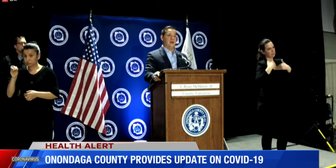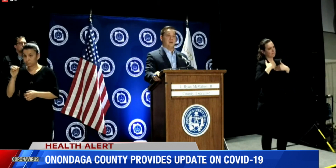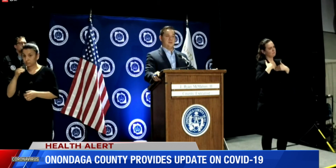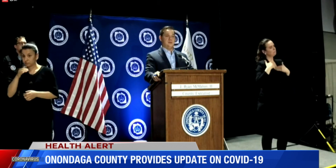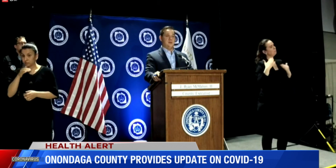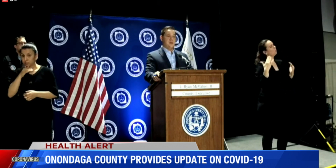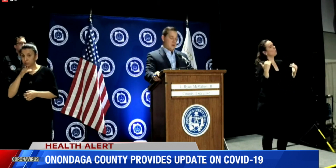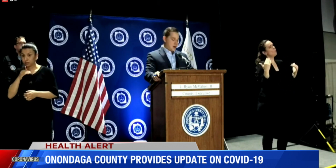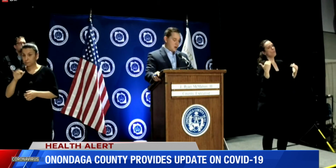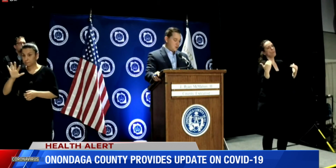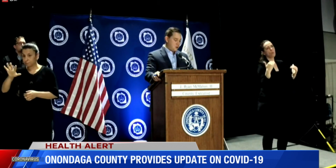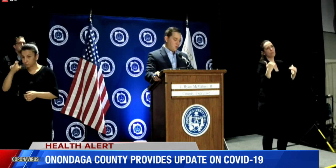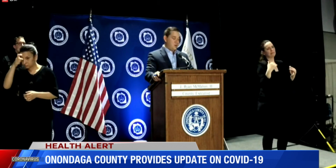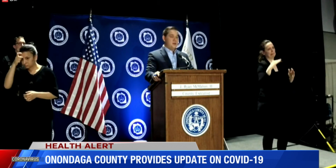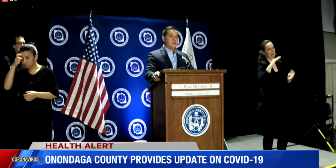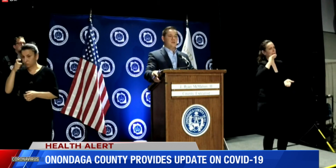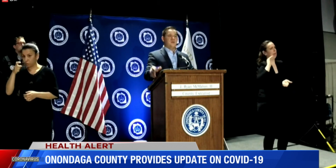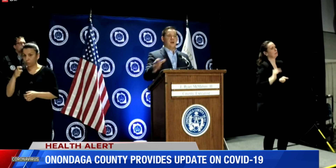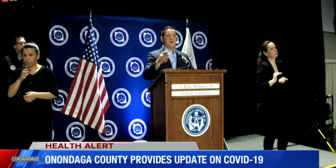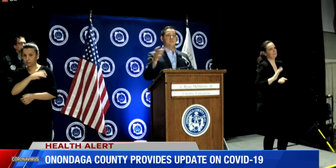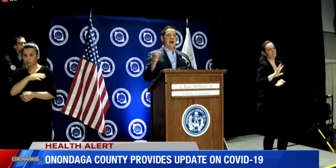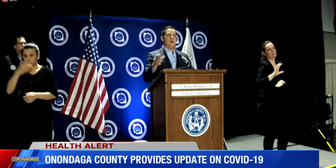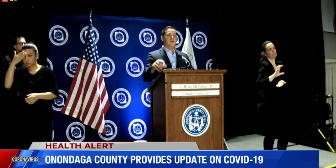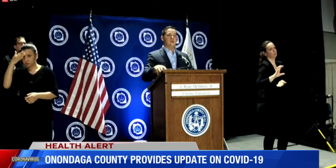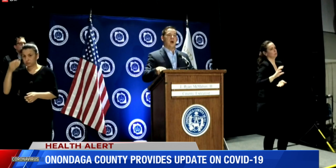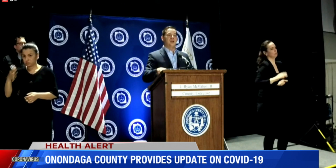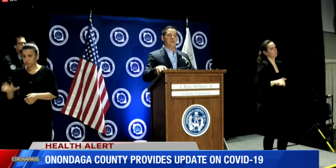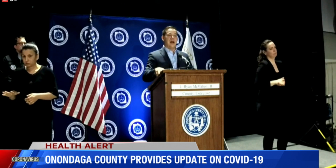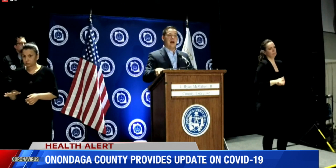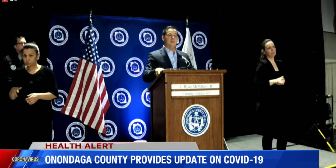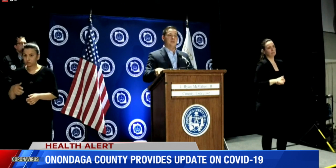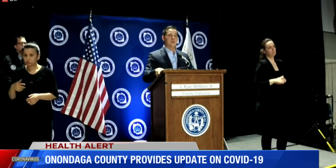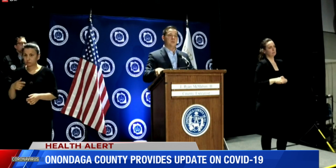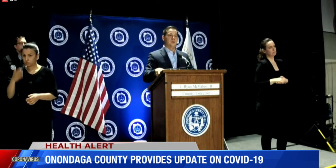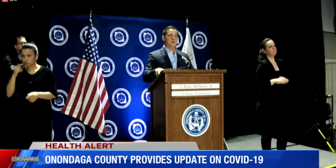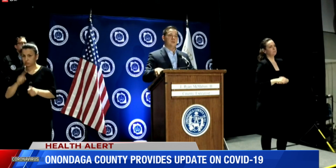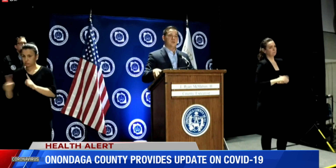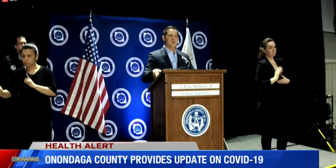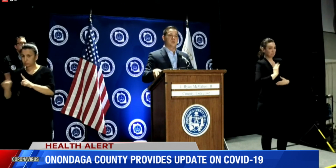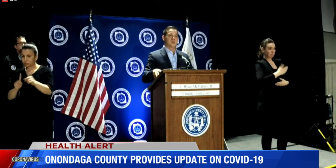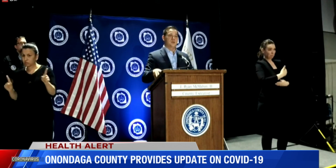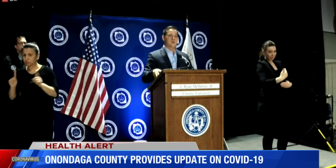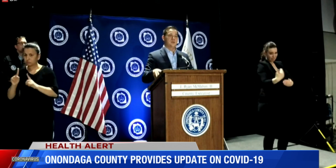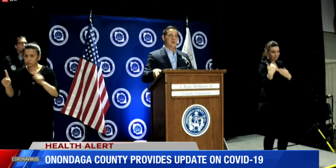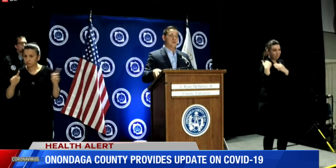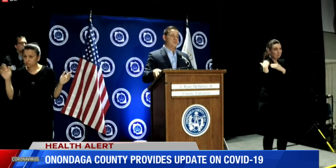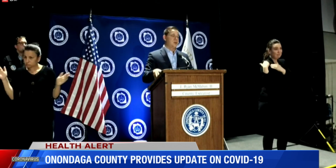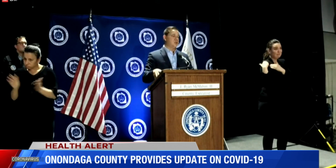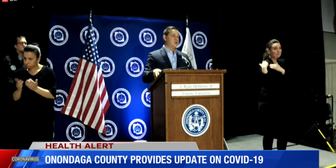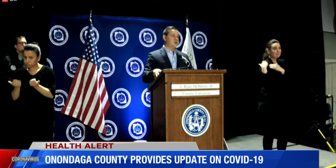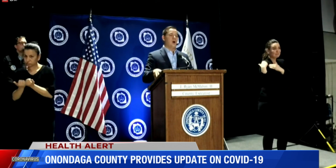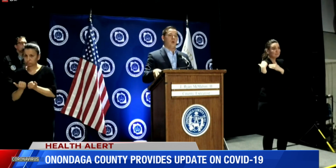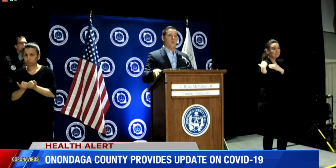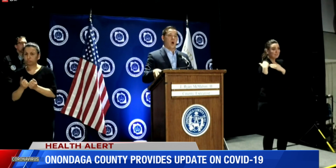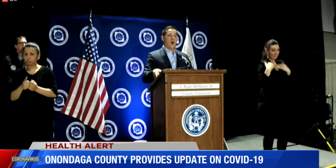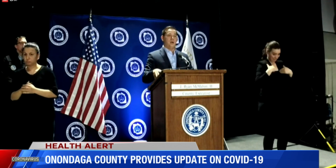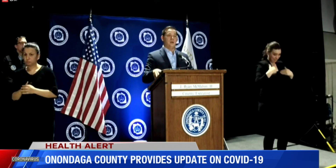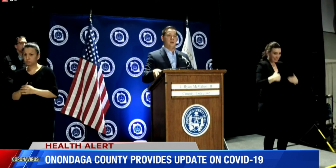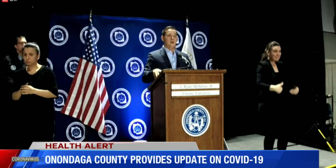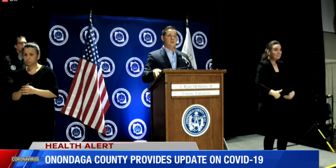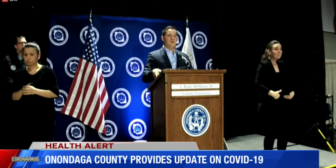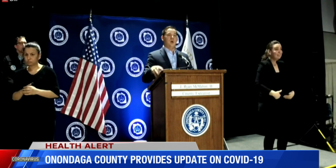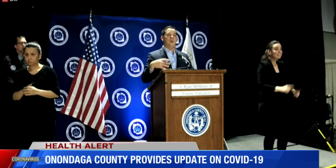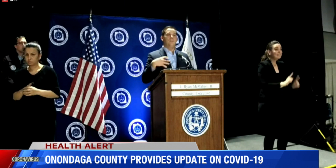starve the virus. So there's various models. Our job as a community is to social distance to make sure they're all